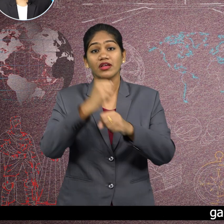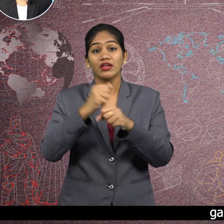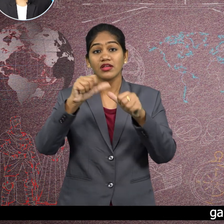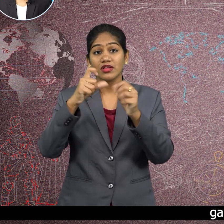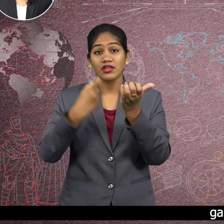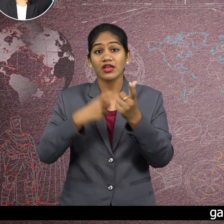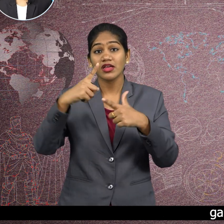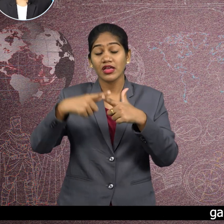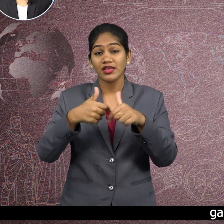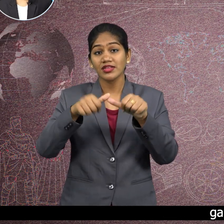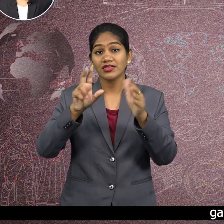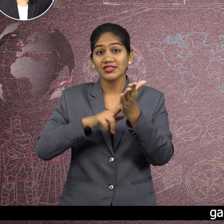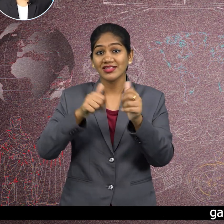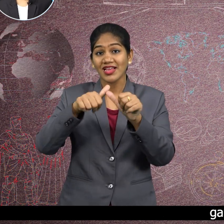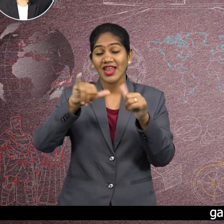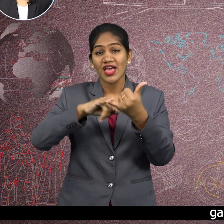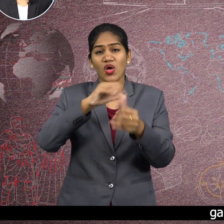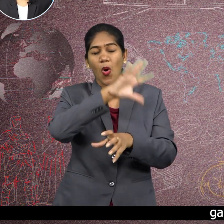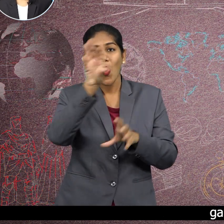garjanas,